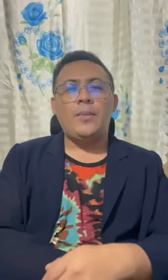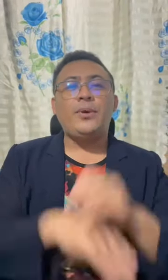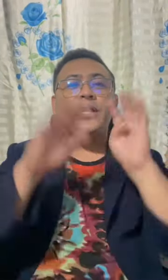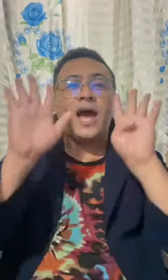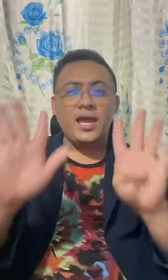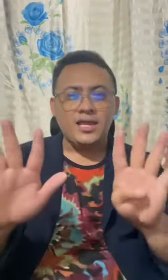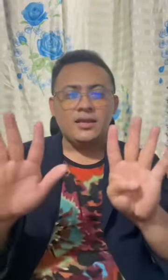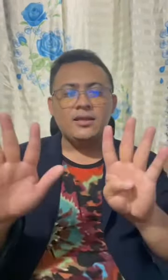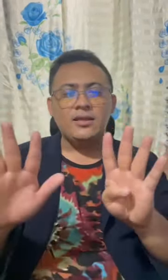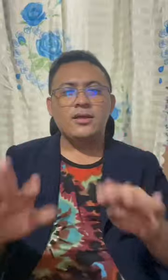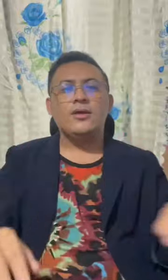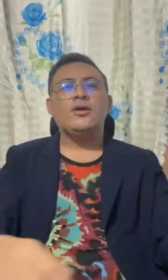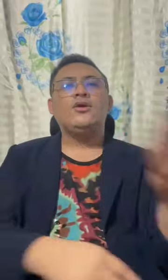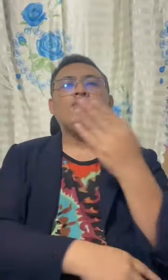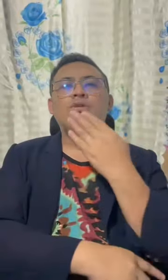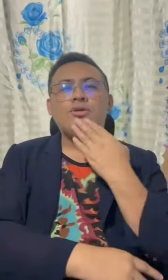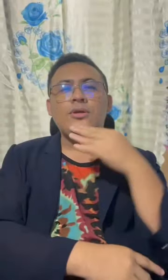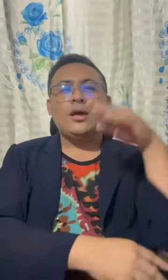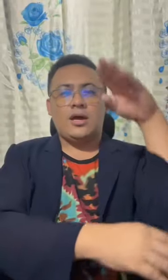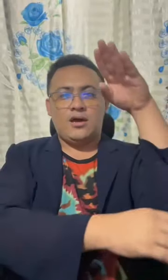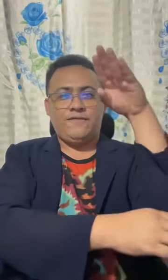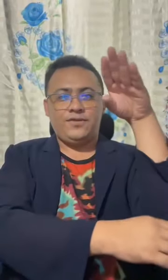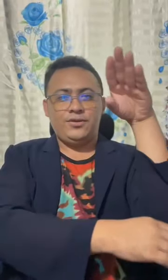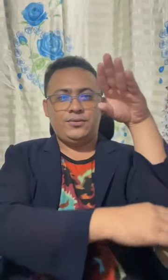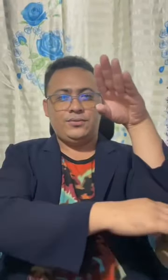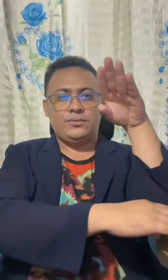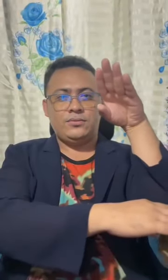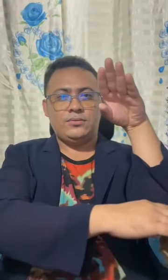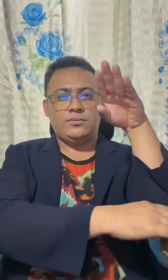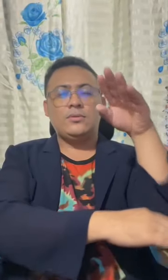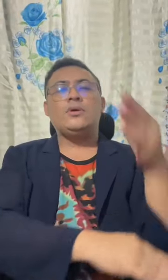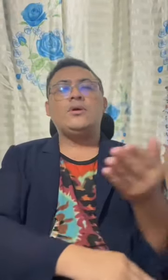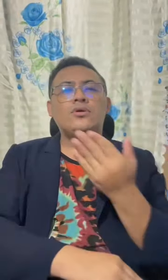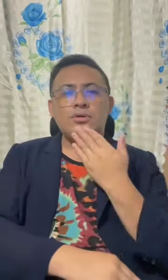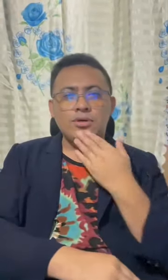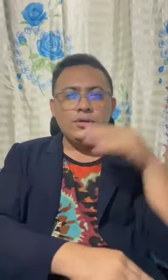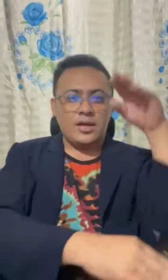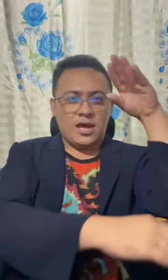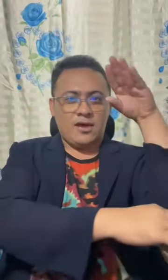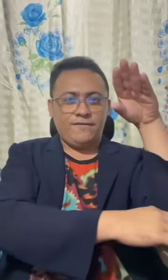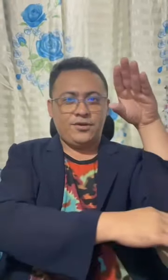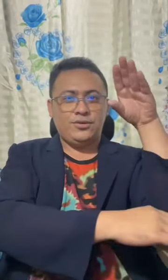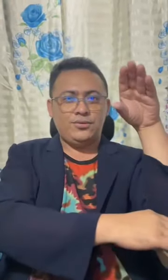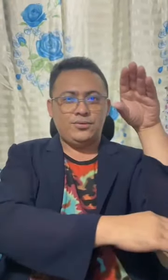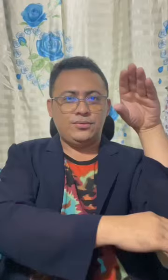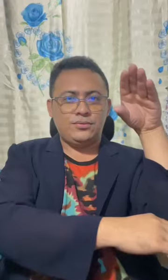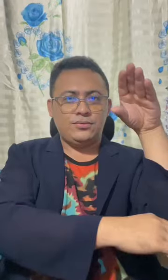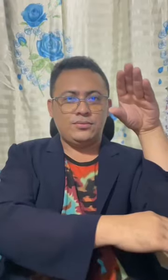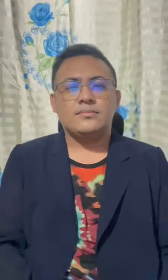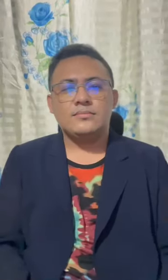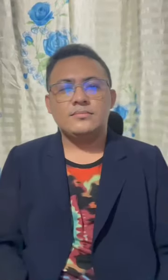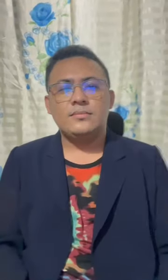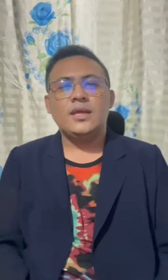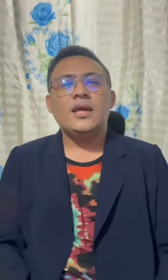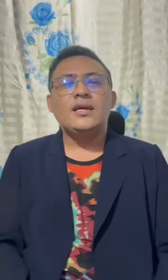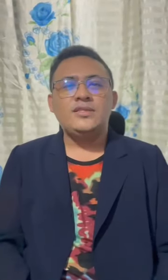Number 9, good afternoon. Good afternoon.